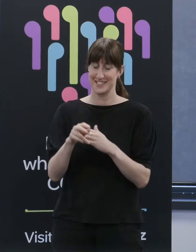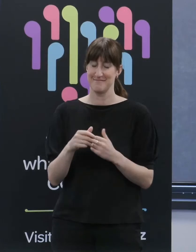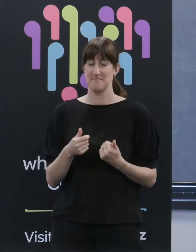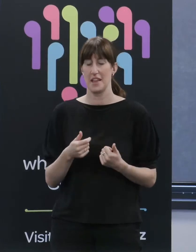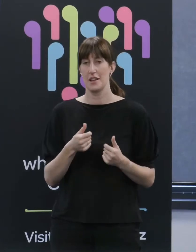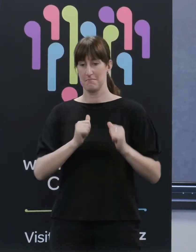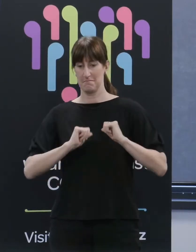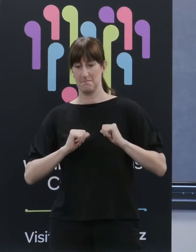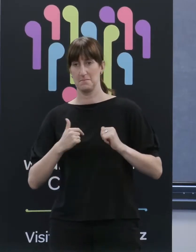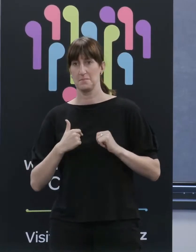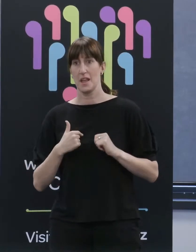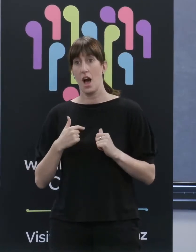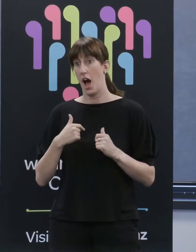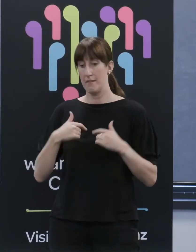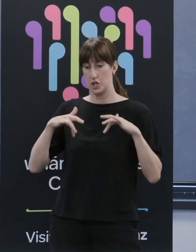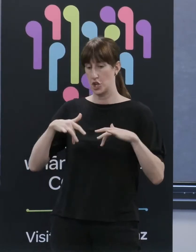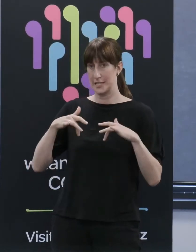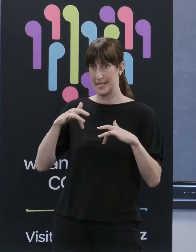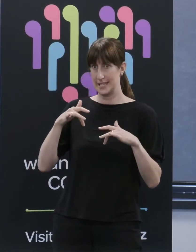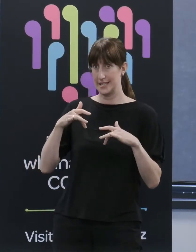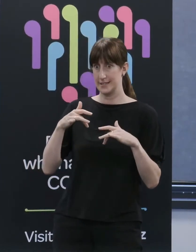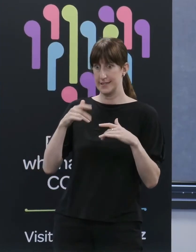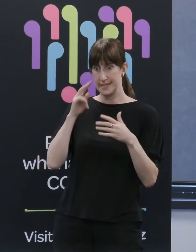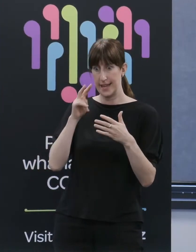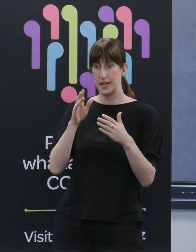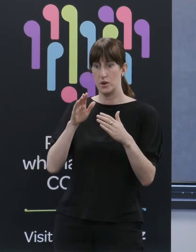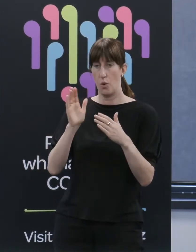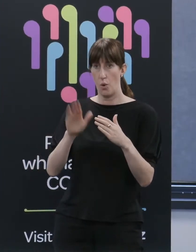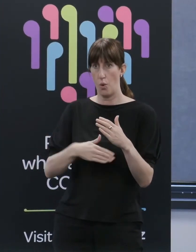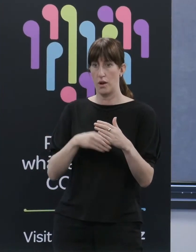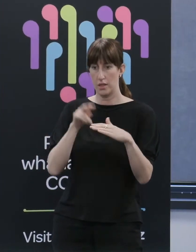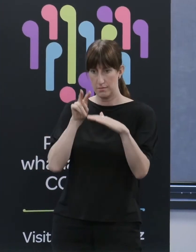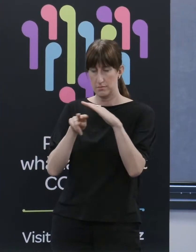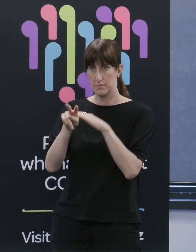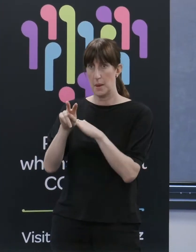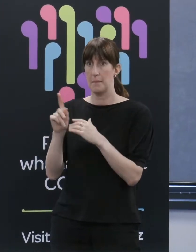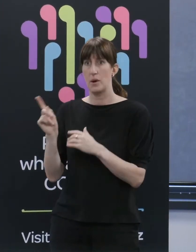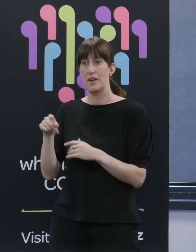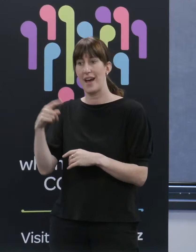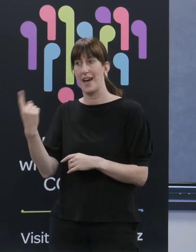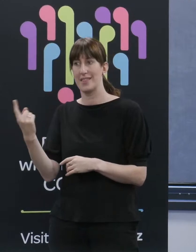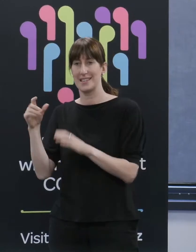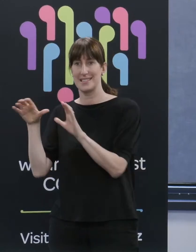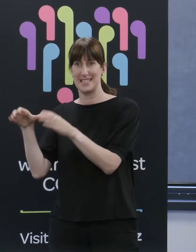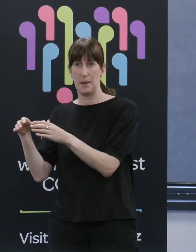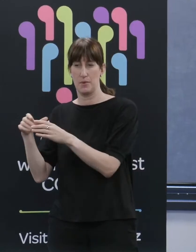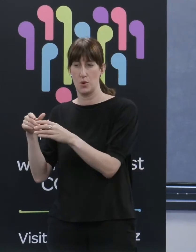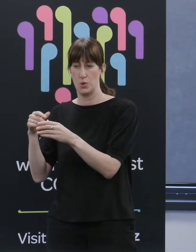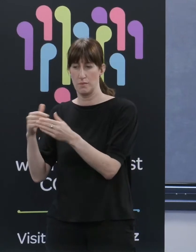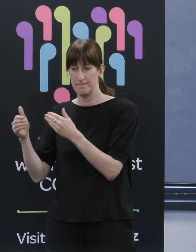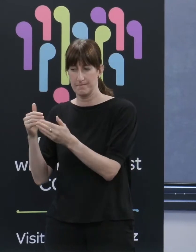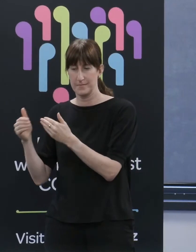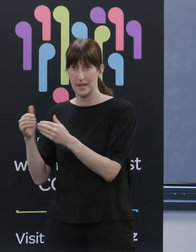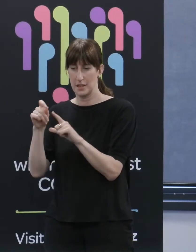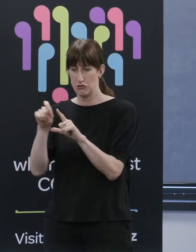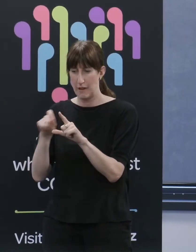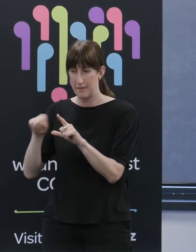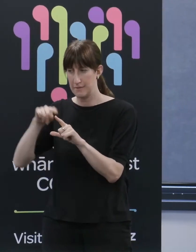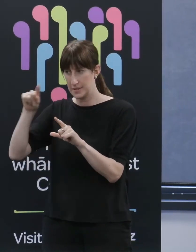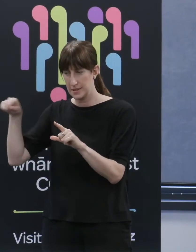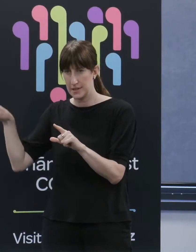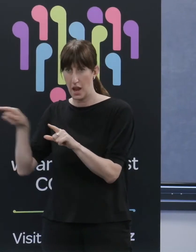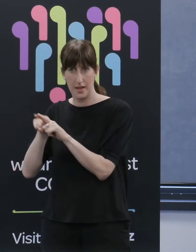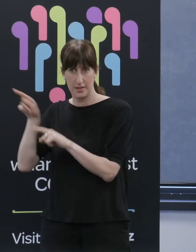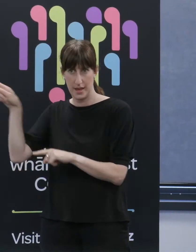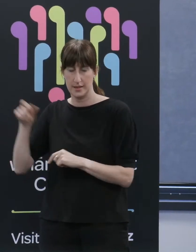Dr. Gary Jackson, whose team does these graphs as well. At the moment, it's hard to know what will happen, but what they